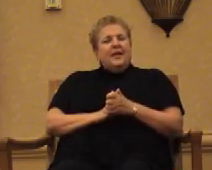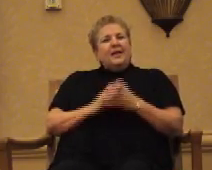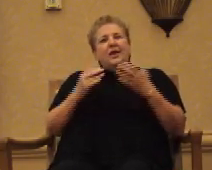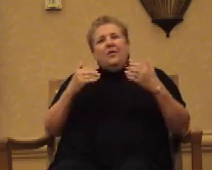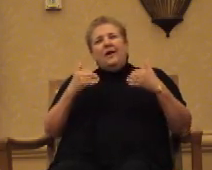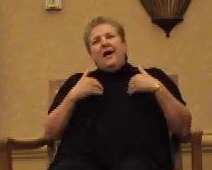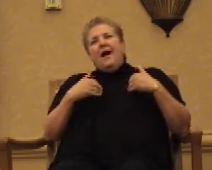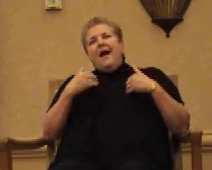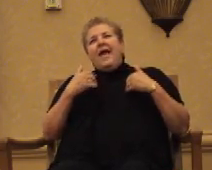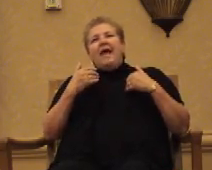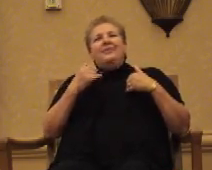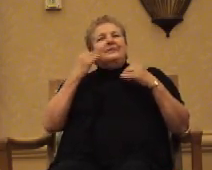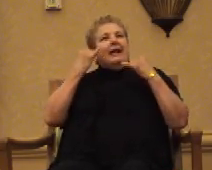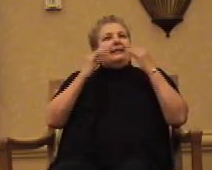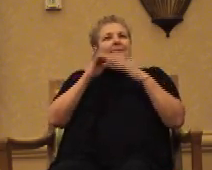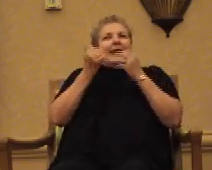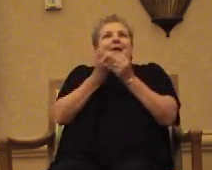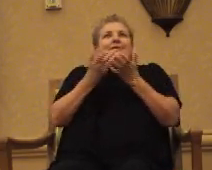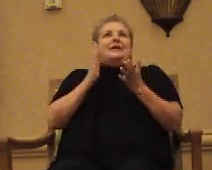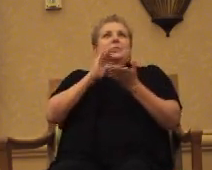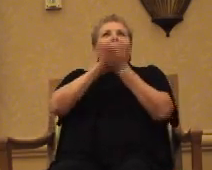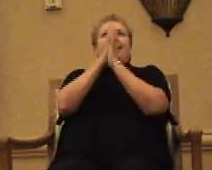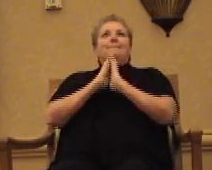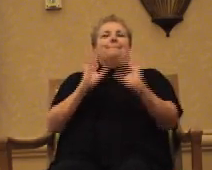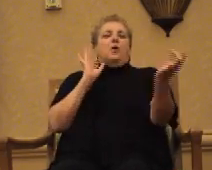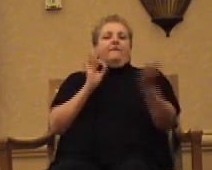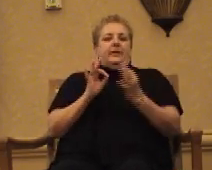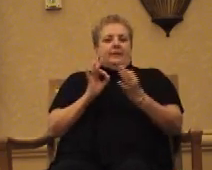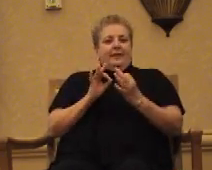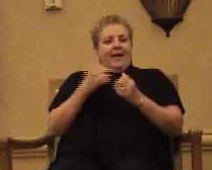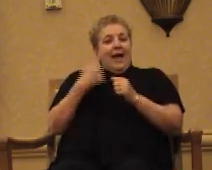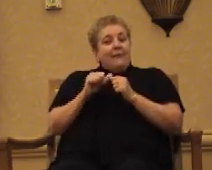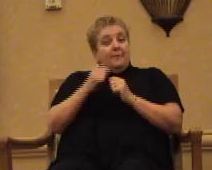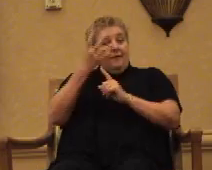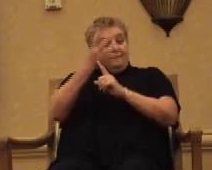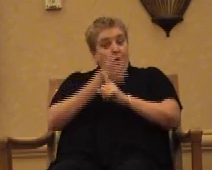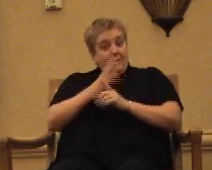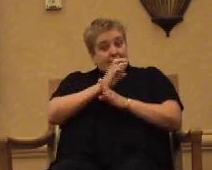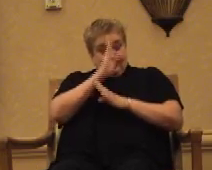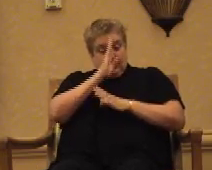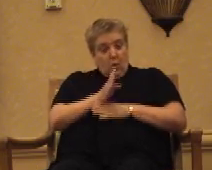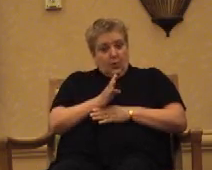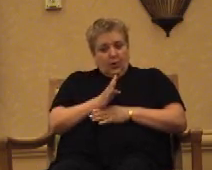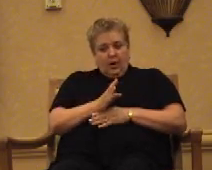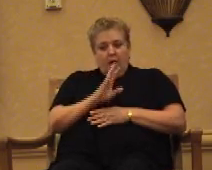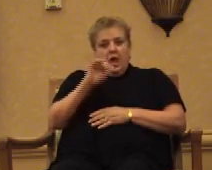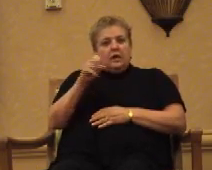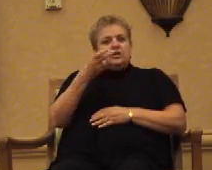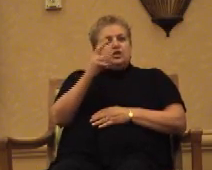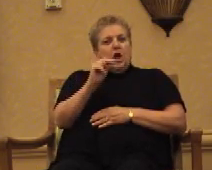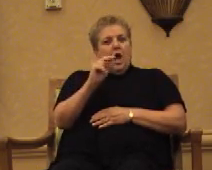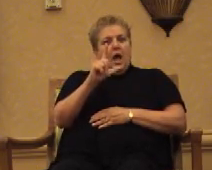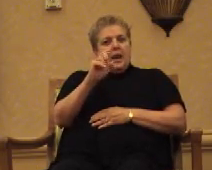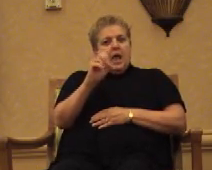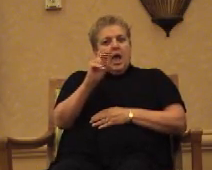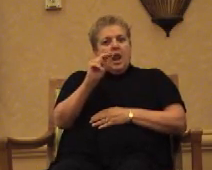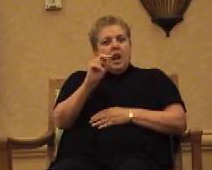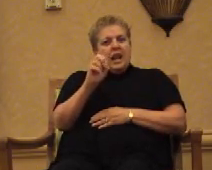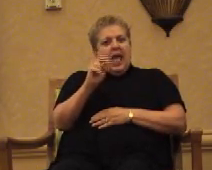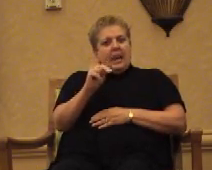everything would be perfect. I remember when I was 4 months sober and John Lennon was assassinated, and I thought, it can't happen, I'm sober. It